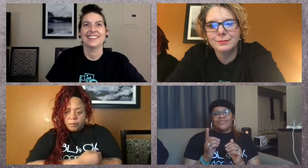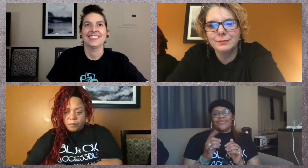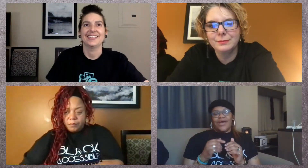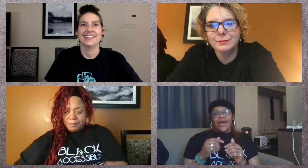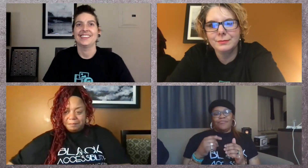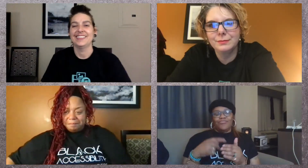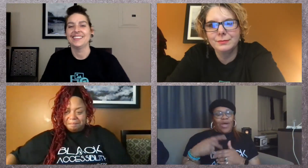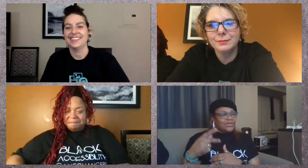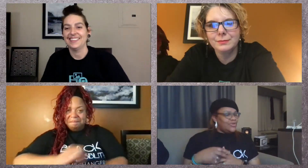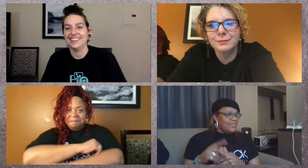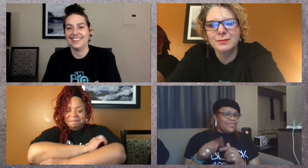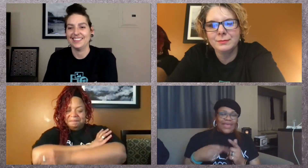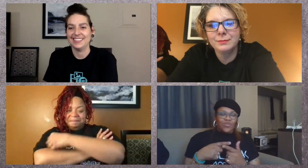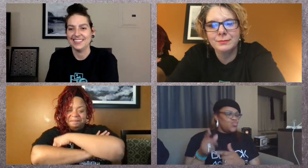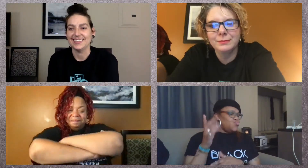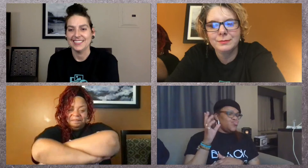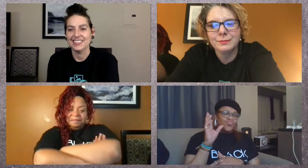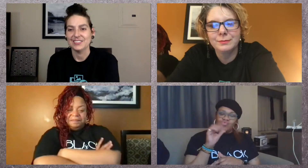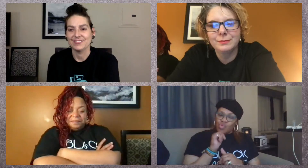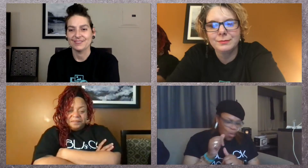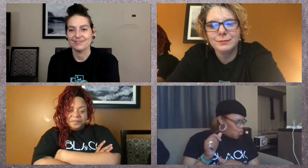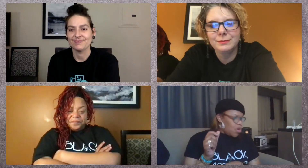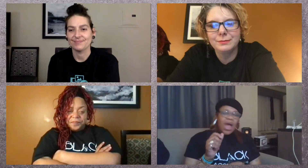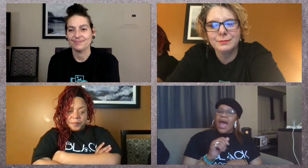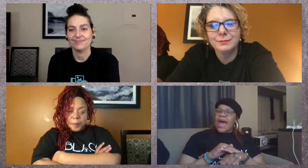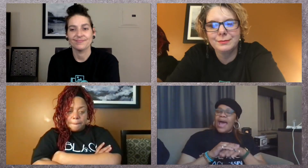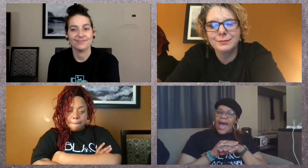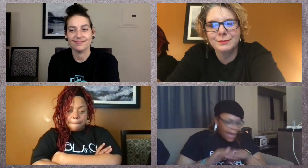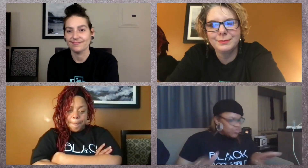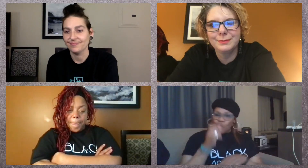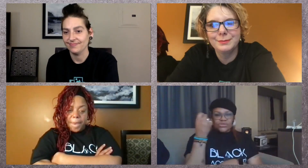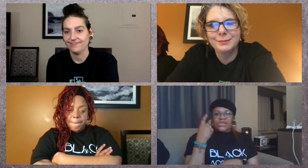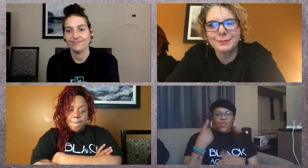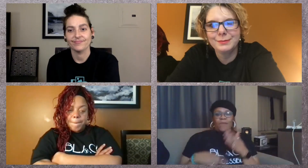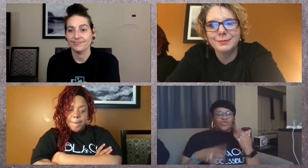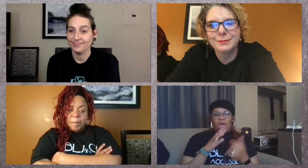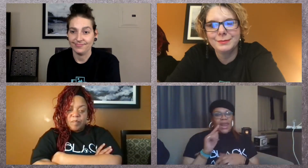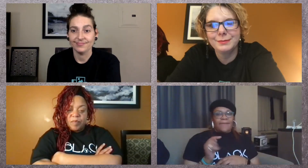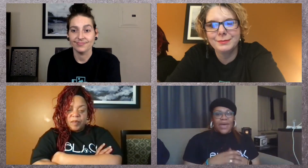So if you don't understand the concept of developmenting a project,